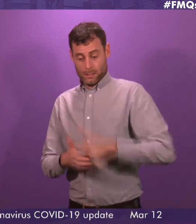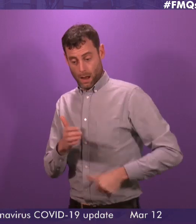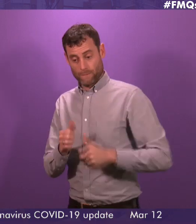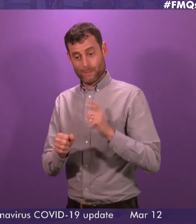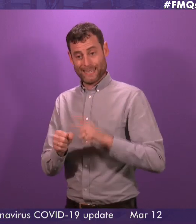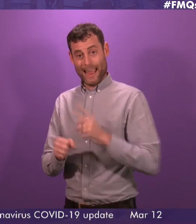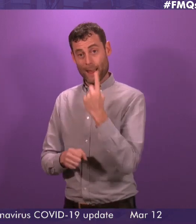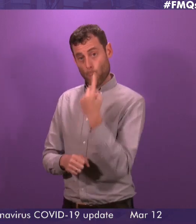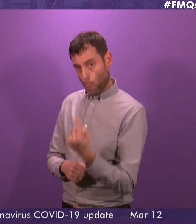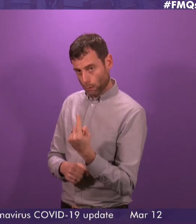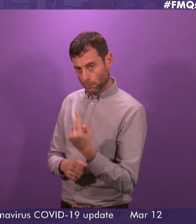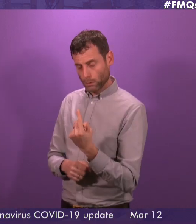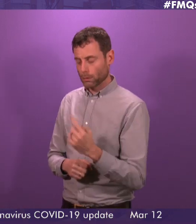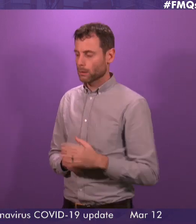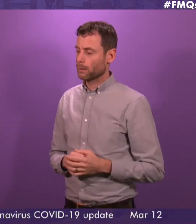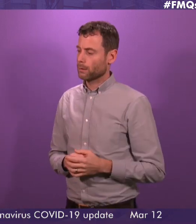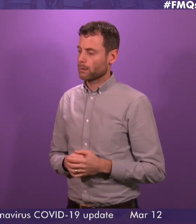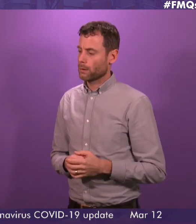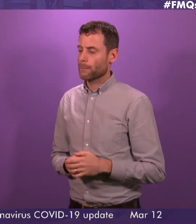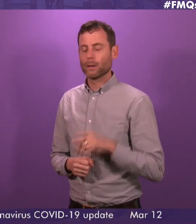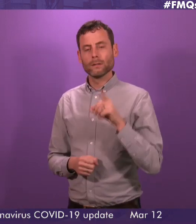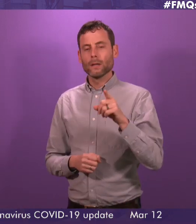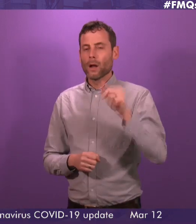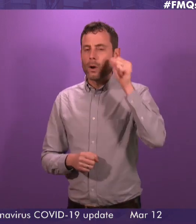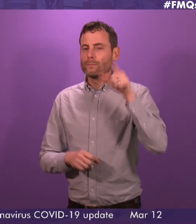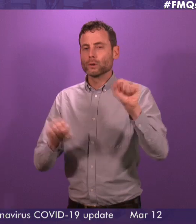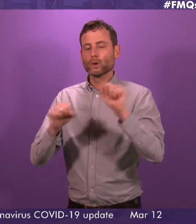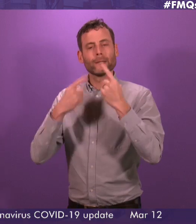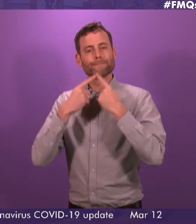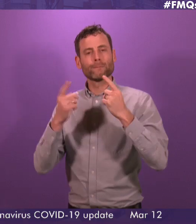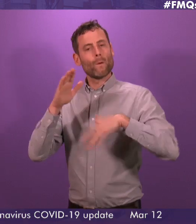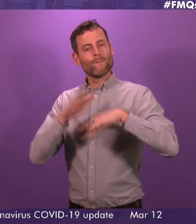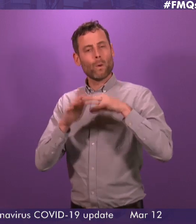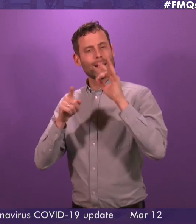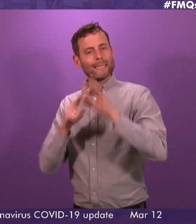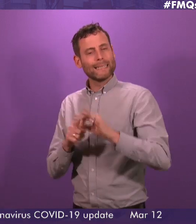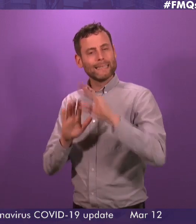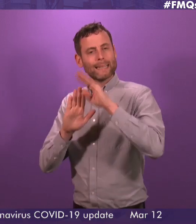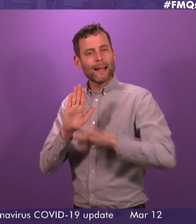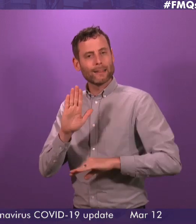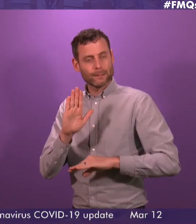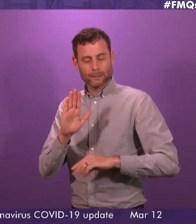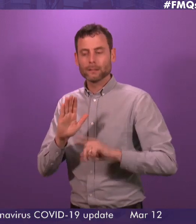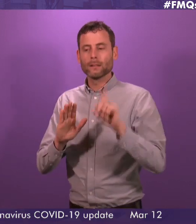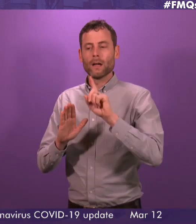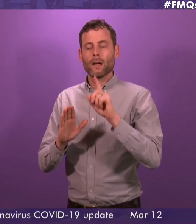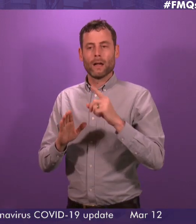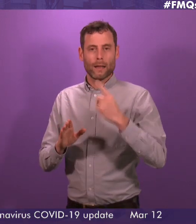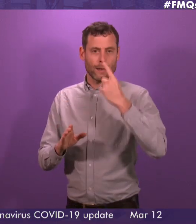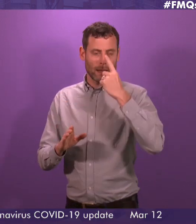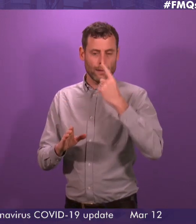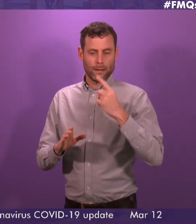I understand, although we do not have the detail yet, but we will have that shortly, flexibility that